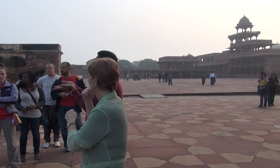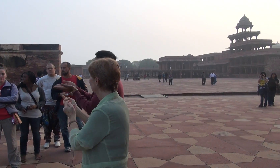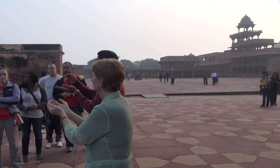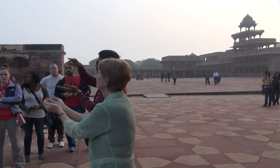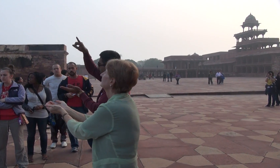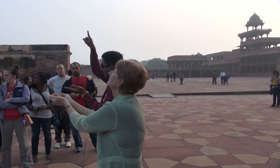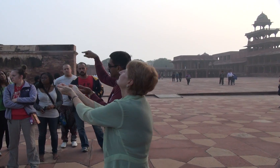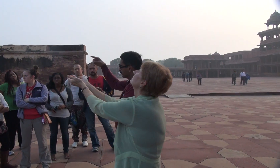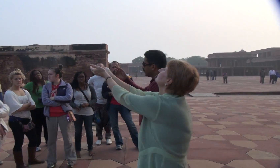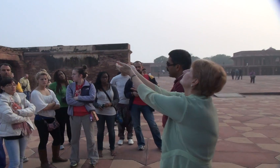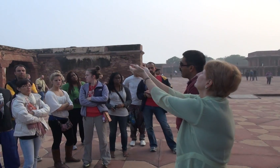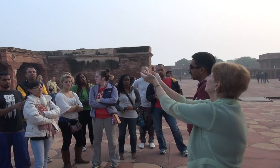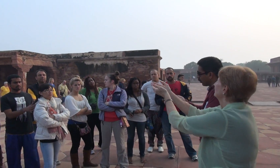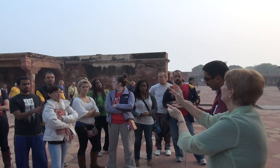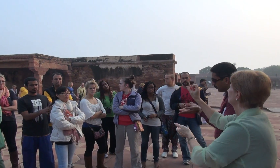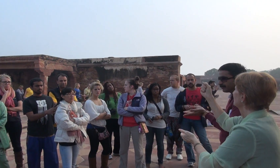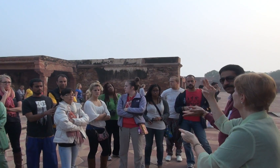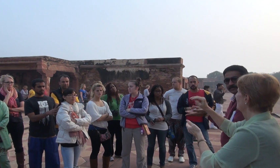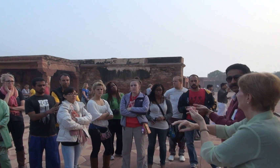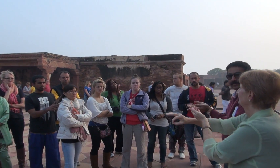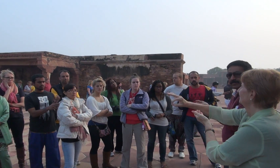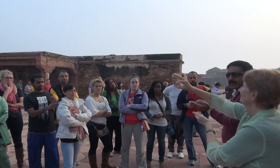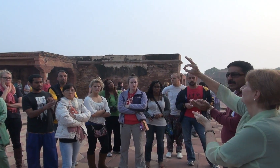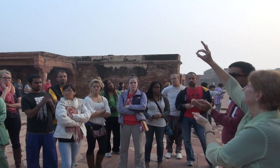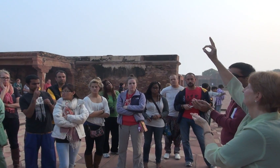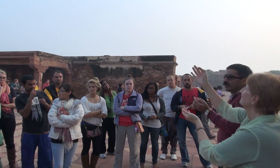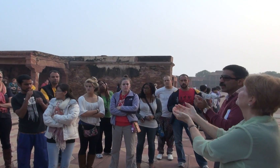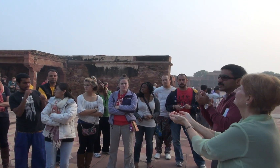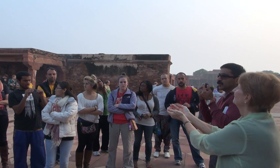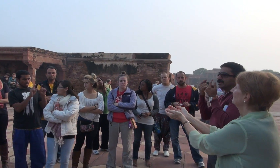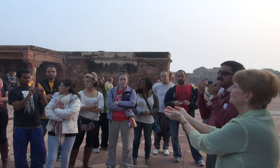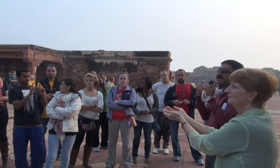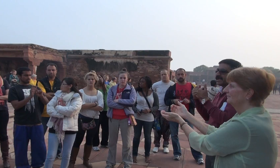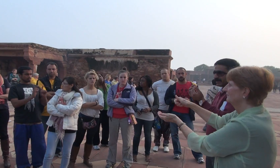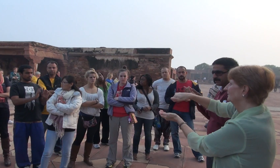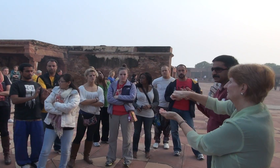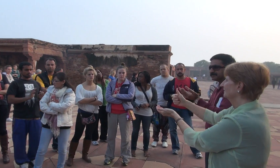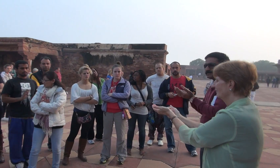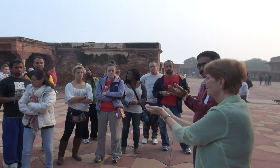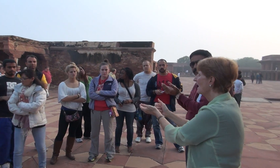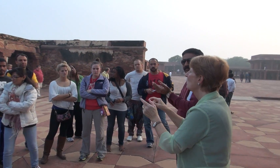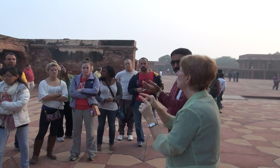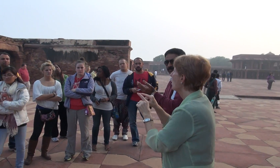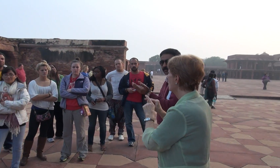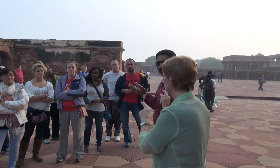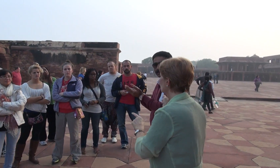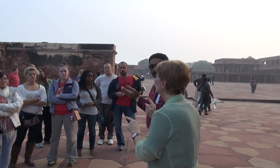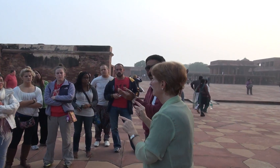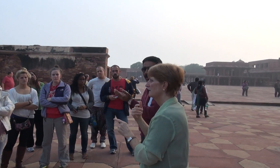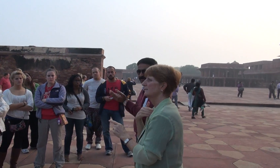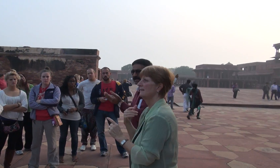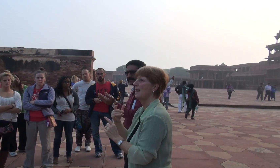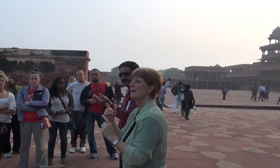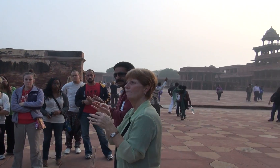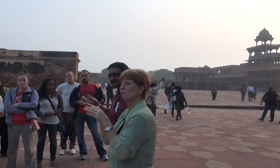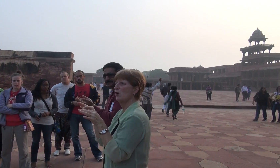offer water to the sun every morning. And we also do a chanting